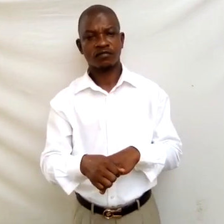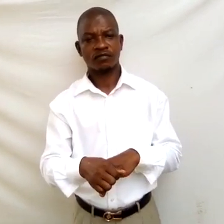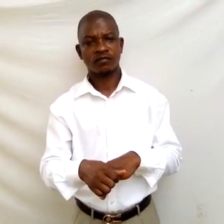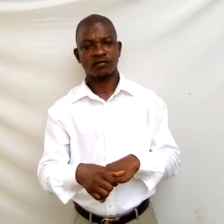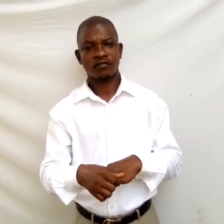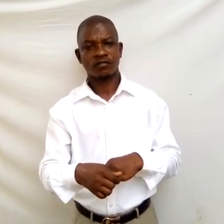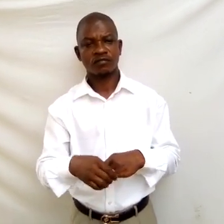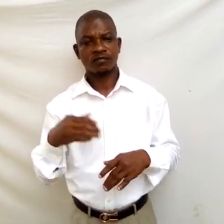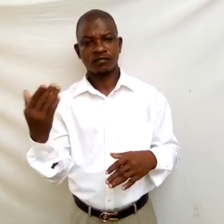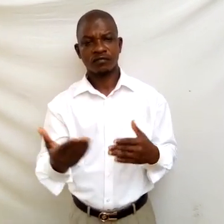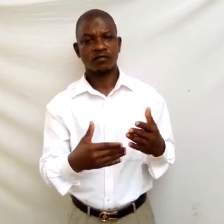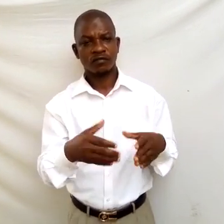Welcome, class.